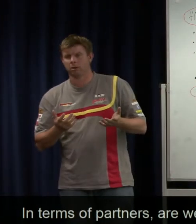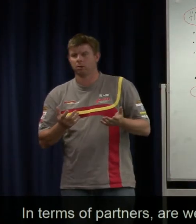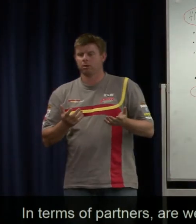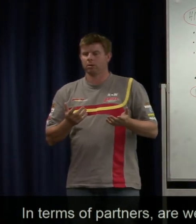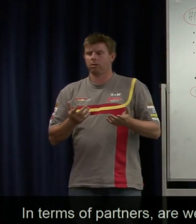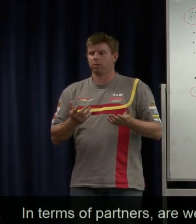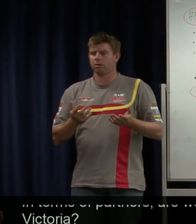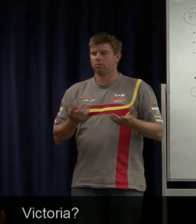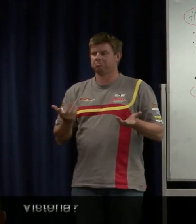want.